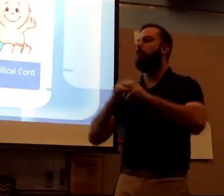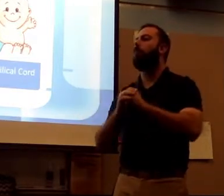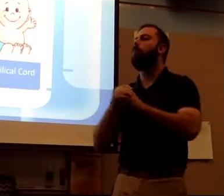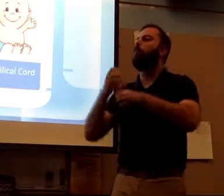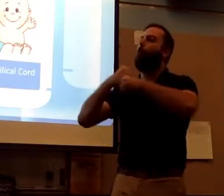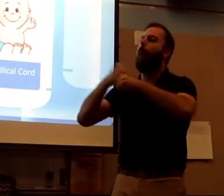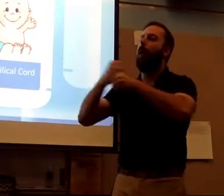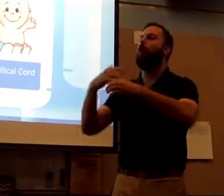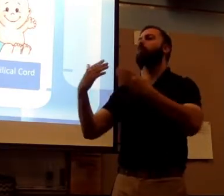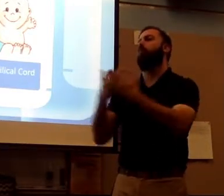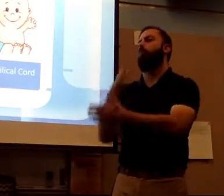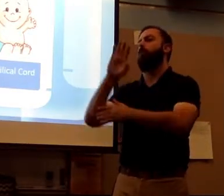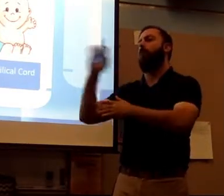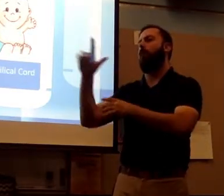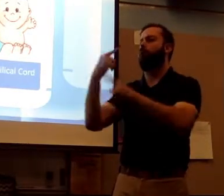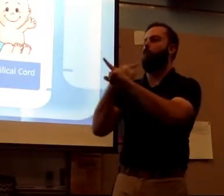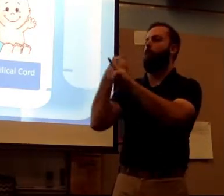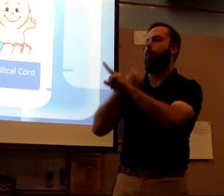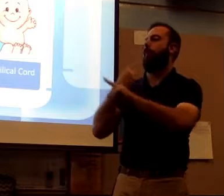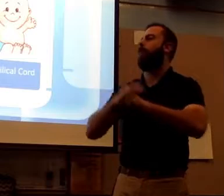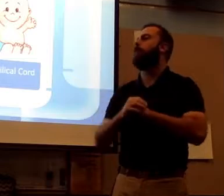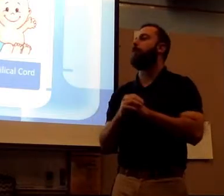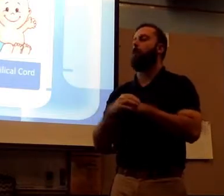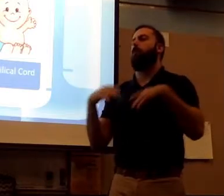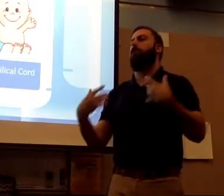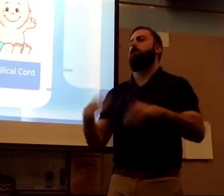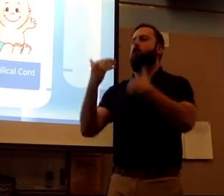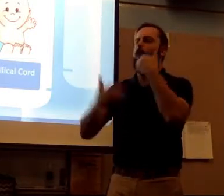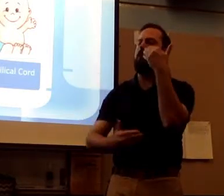cells correctly. So it's quite a process for both the